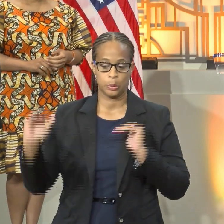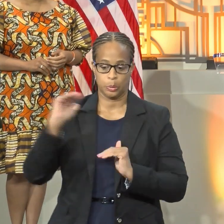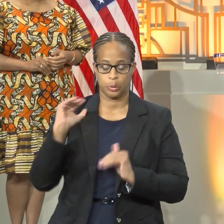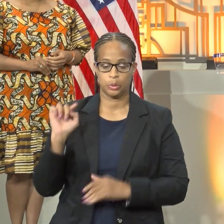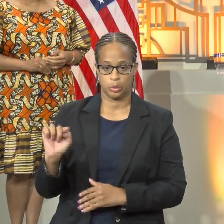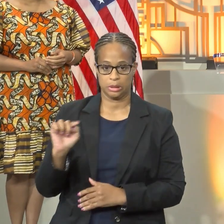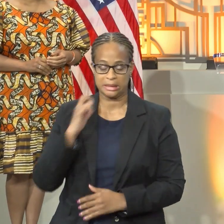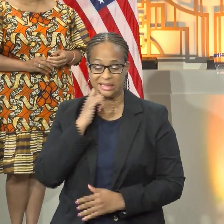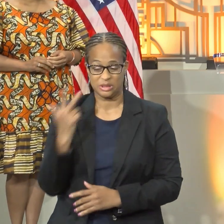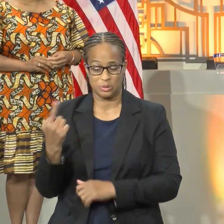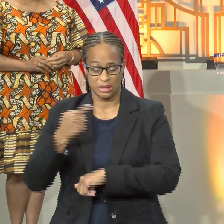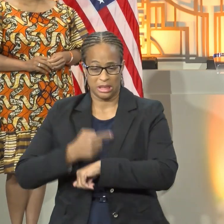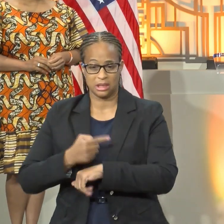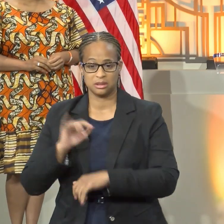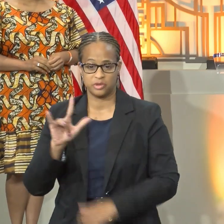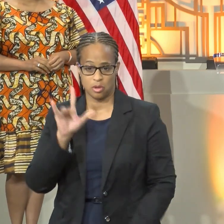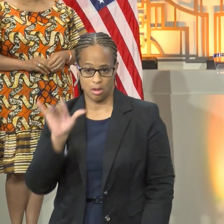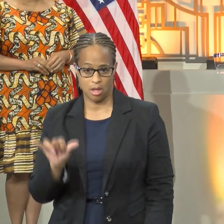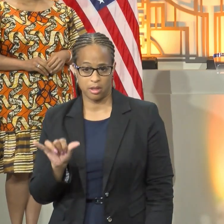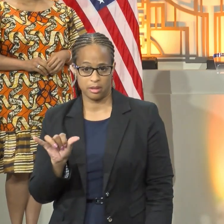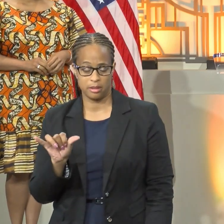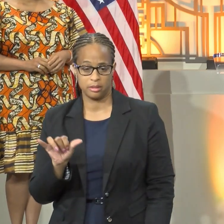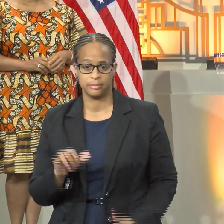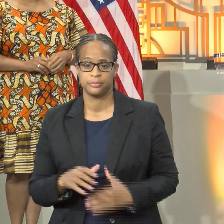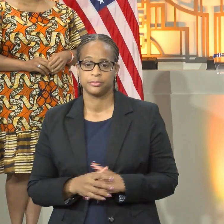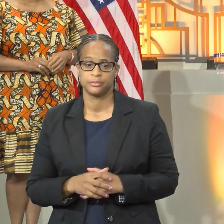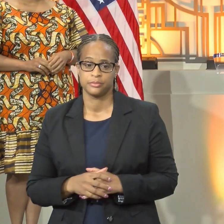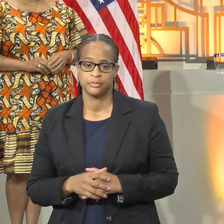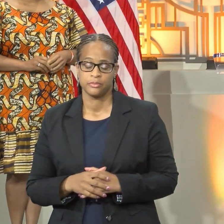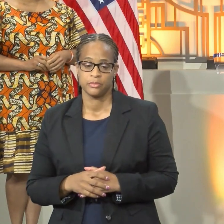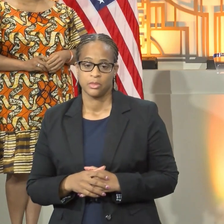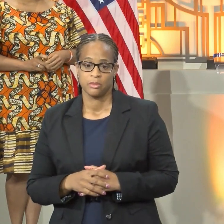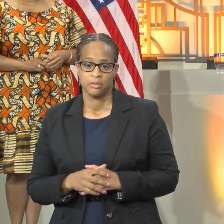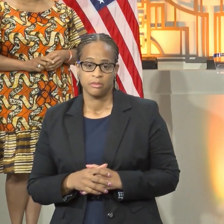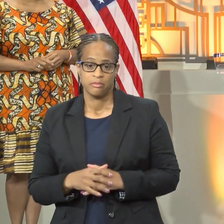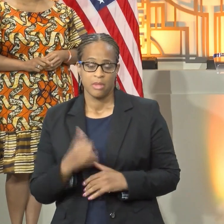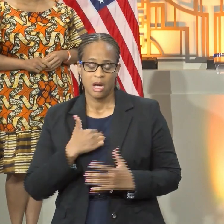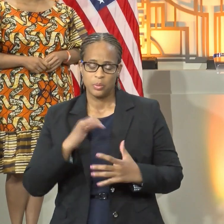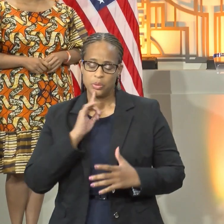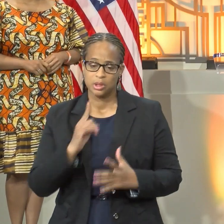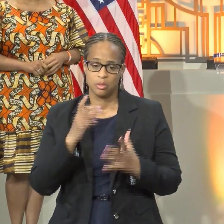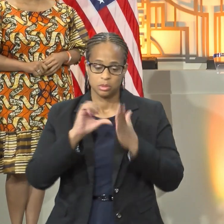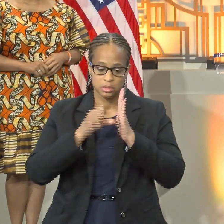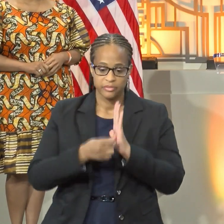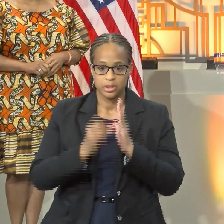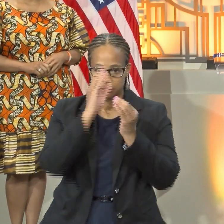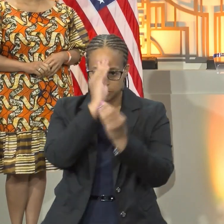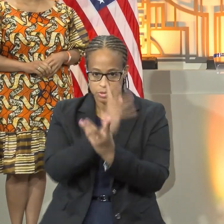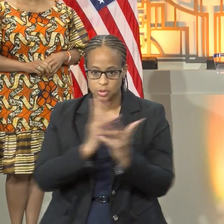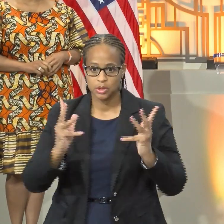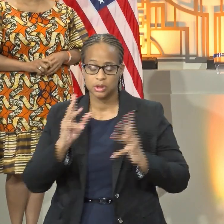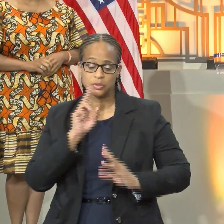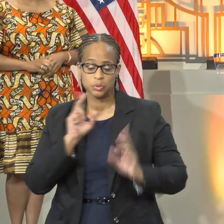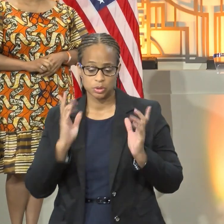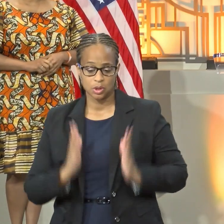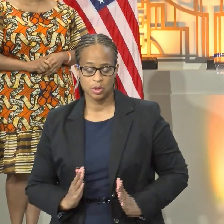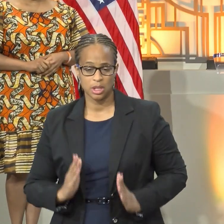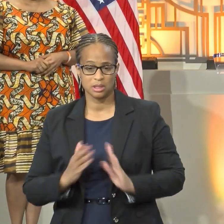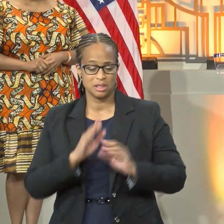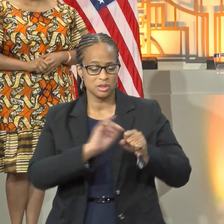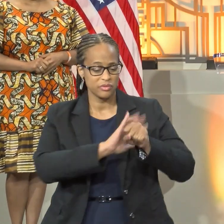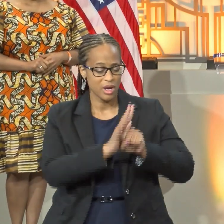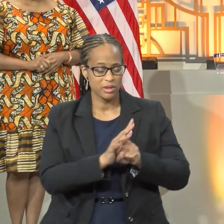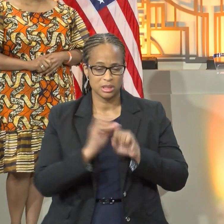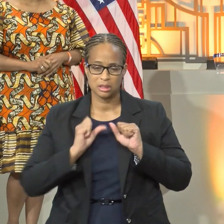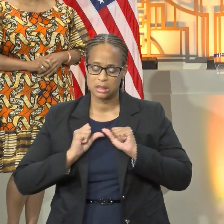last 3 days of July. And the point that I want to make to Houstonians is that this virus is